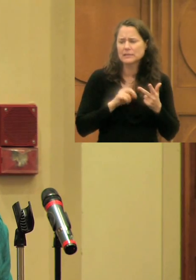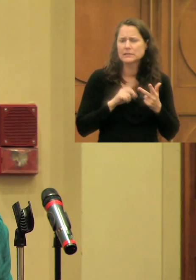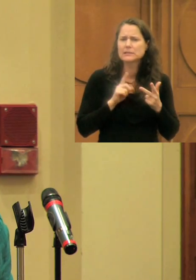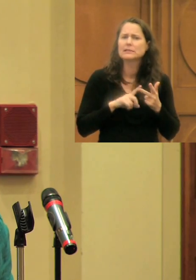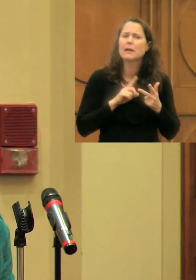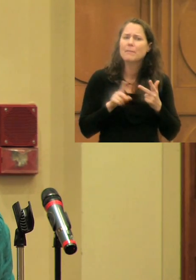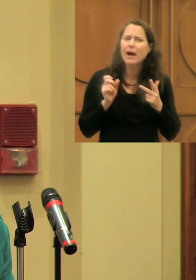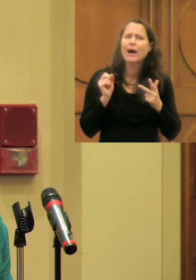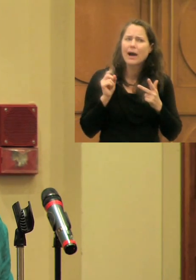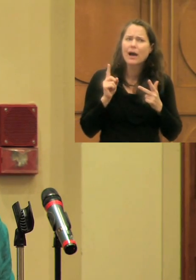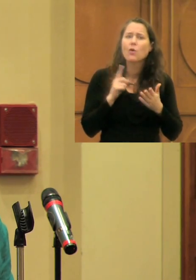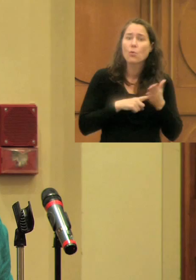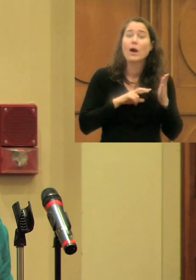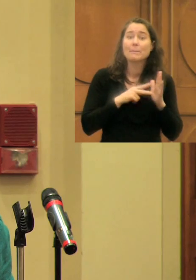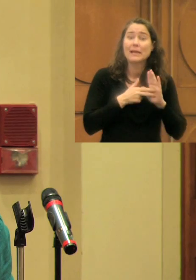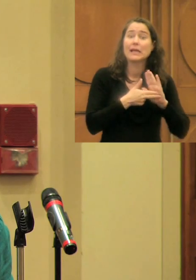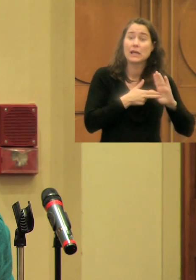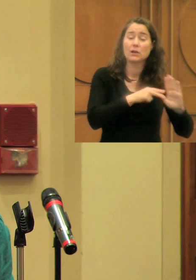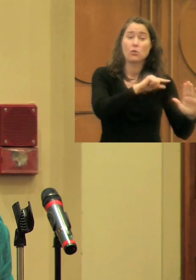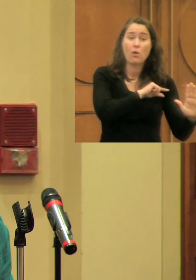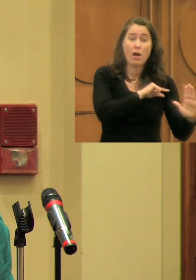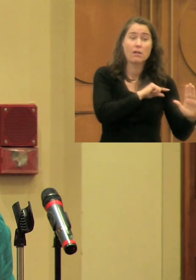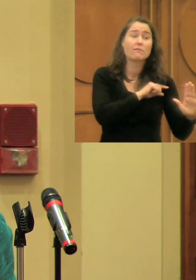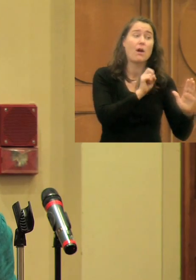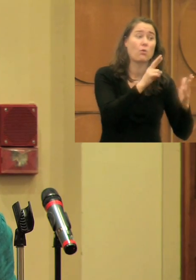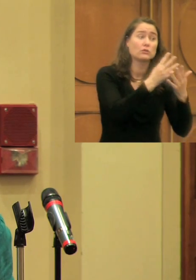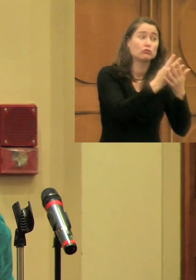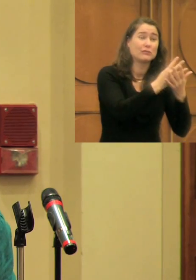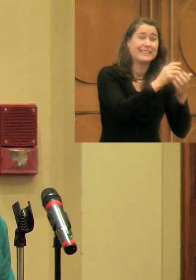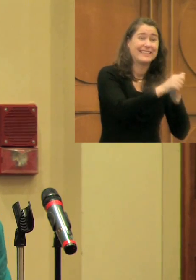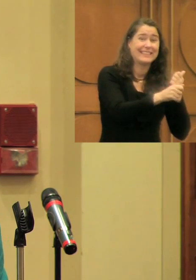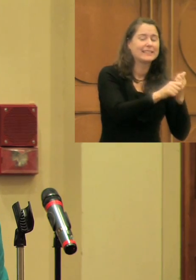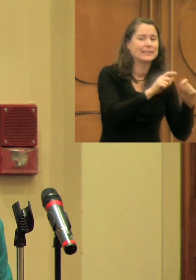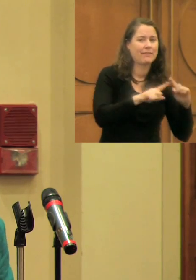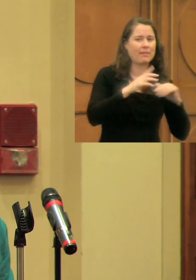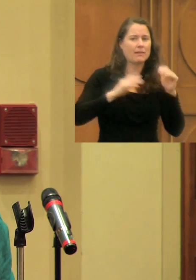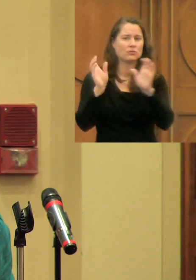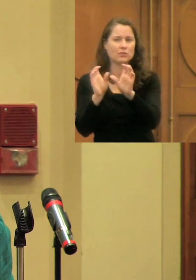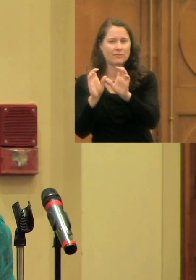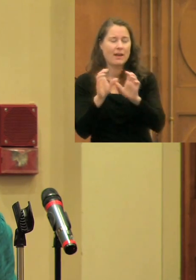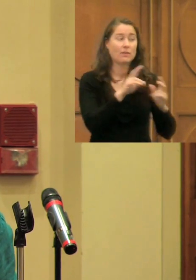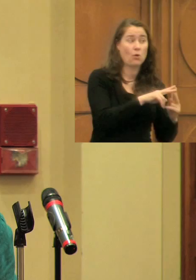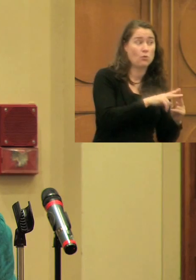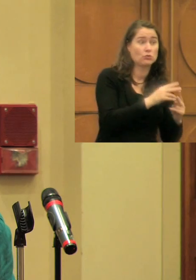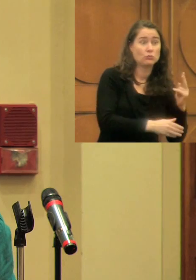what it means to be a qualified or a screened interpreter, and those processes are coming soon, and those are going to be